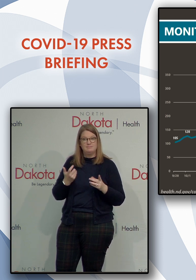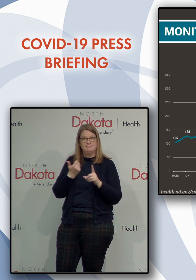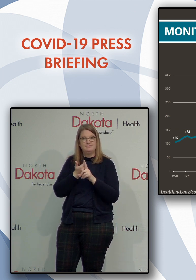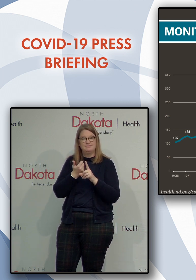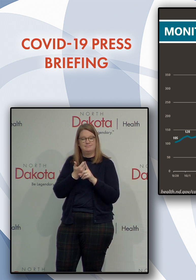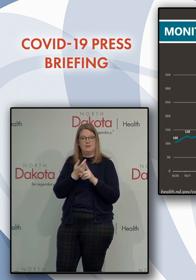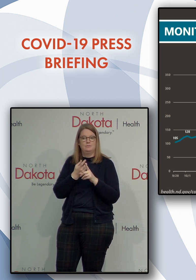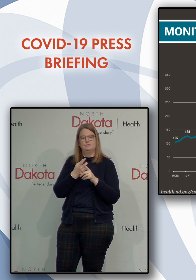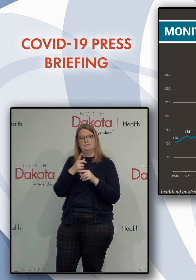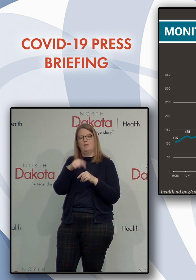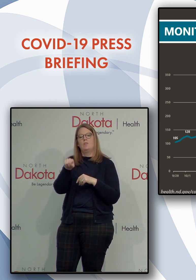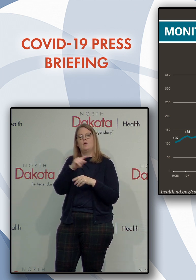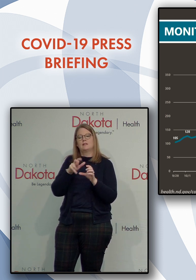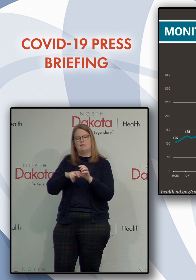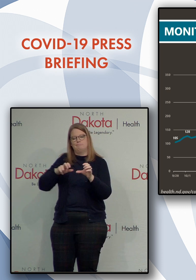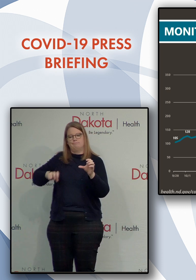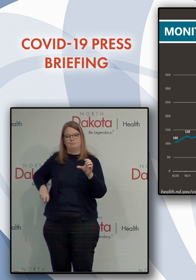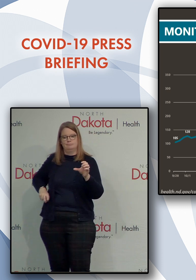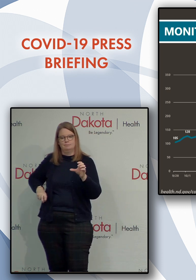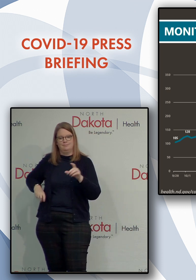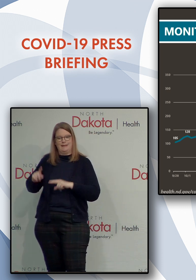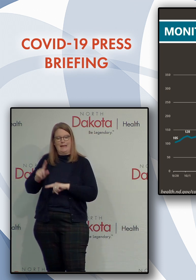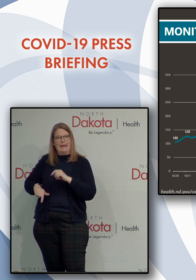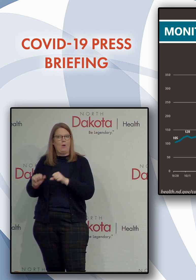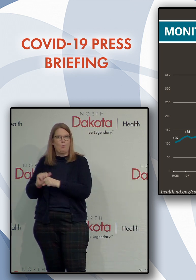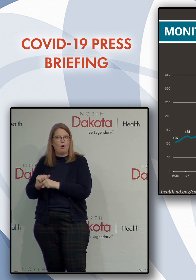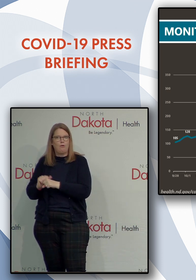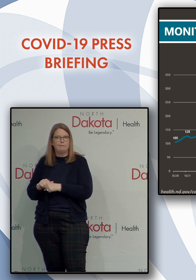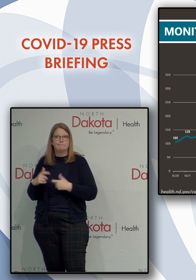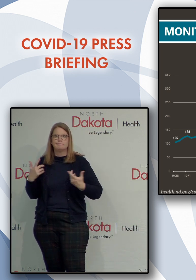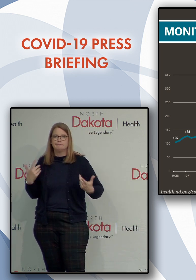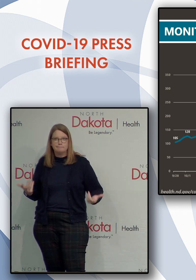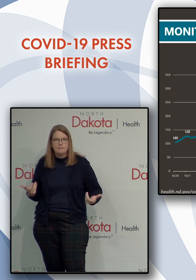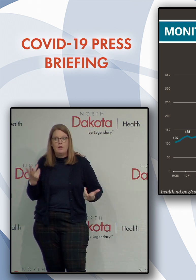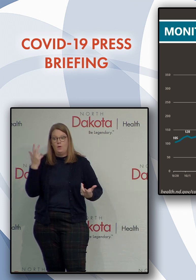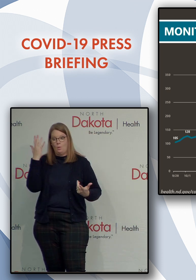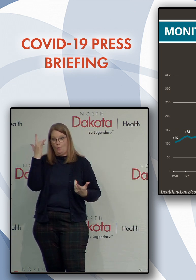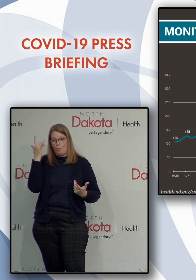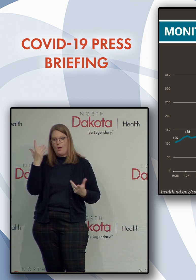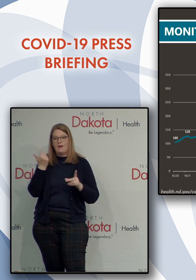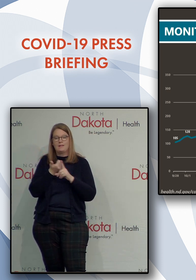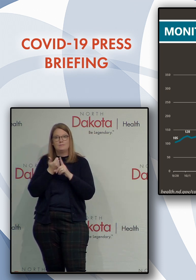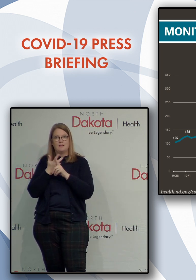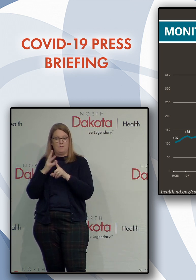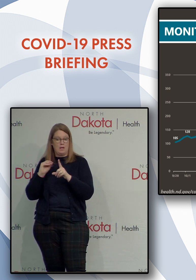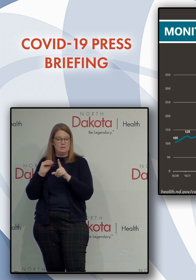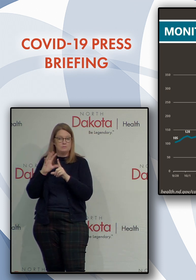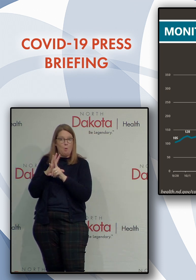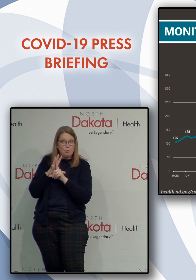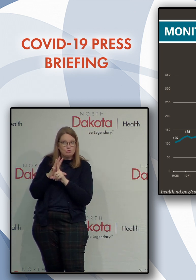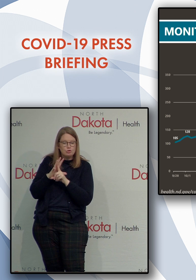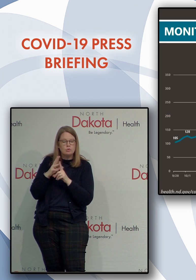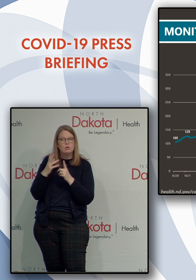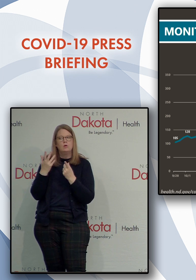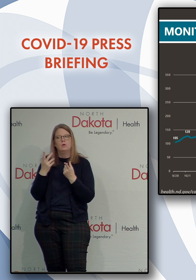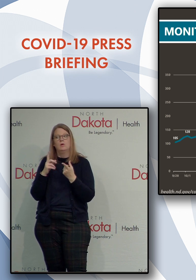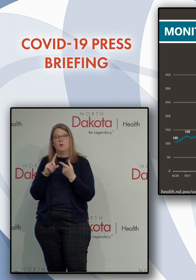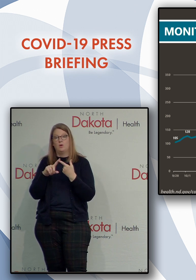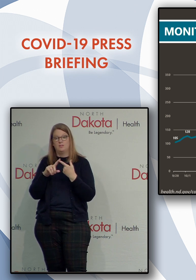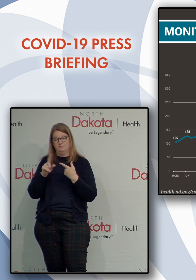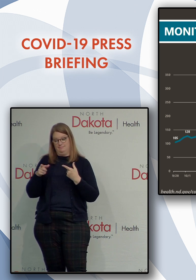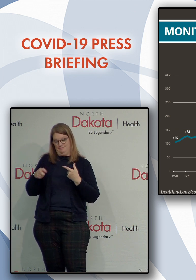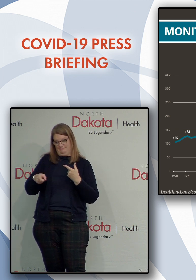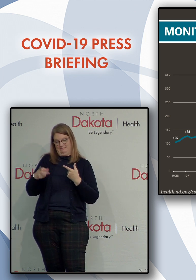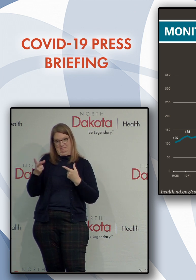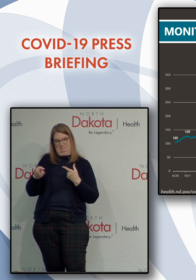them being unable to work due to either direct exposure or actually